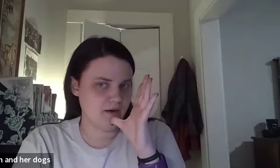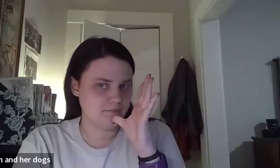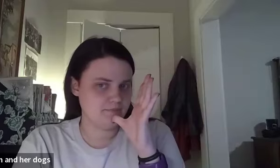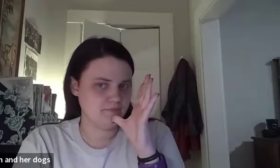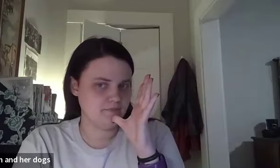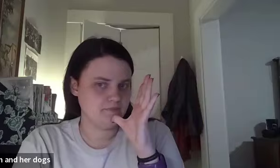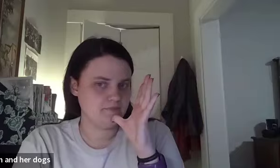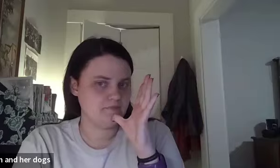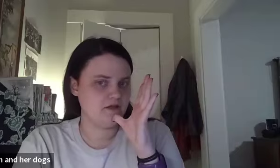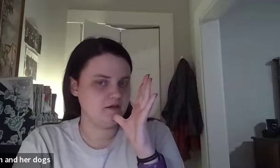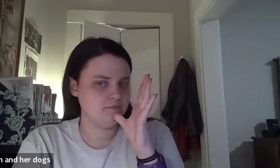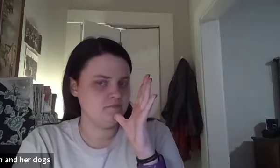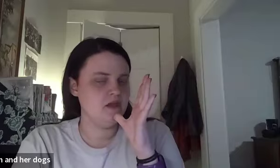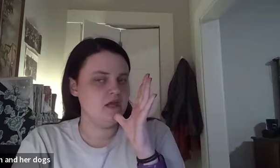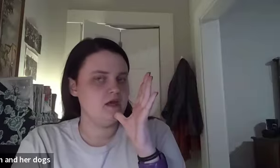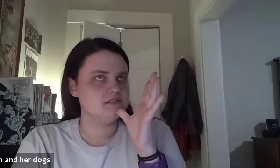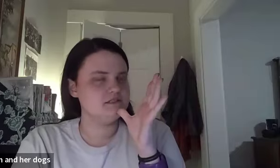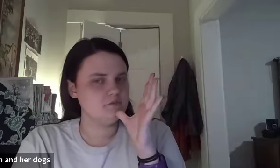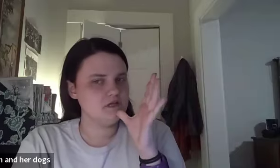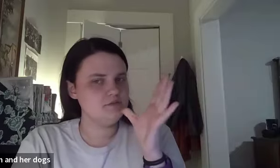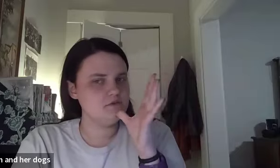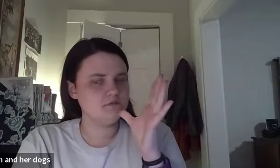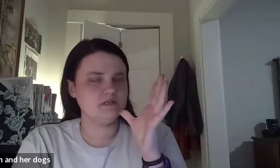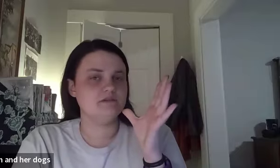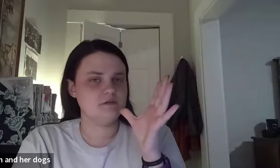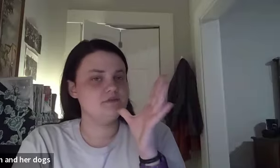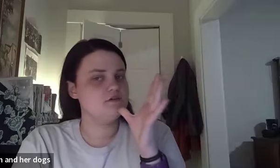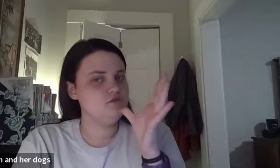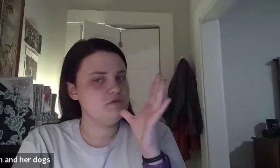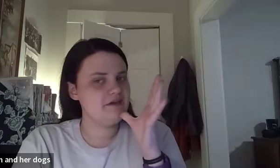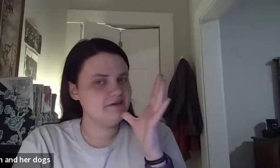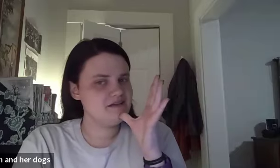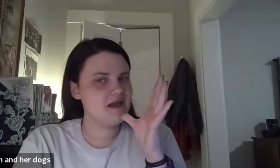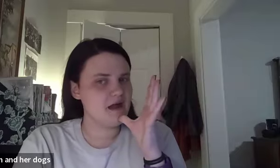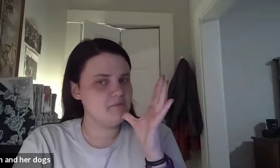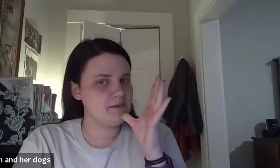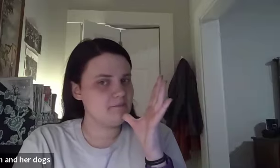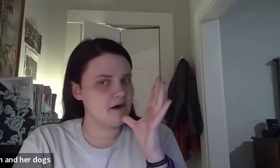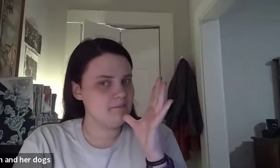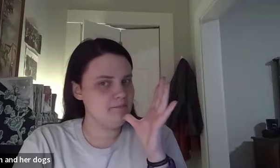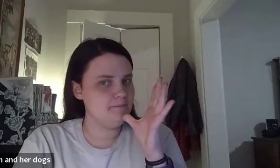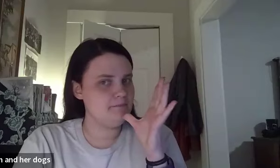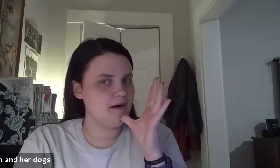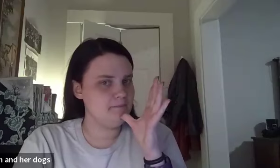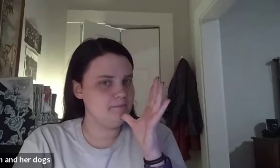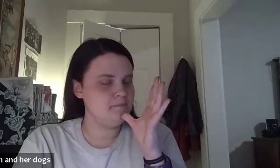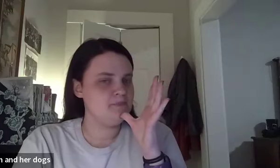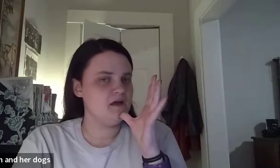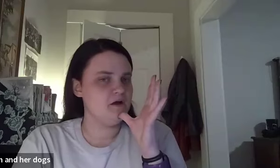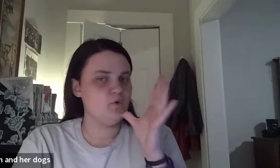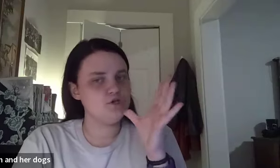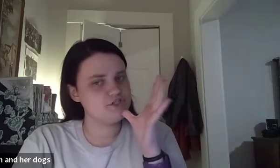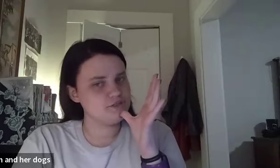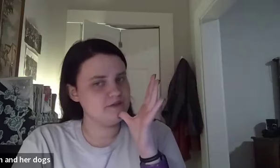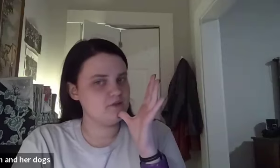Mom. Okay. Sometimes, I'm not sometimes. You can tap like mom, mom, or you can just be one